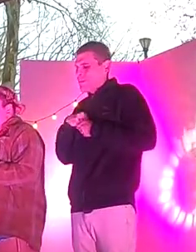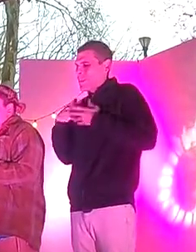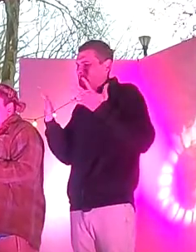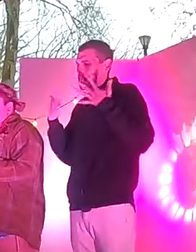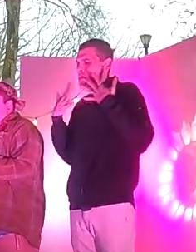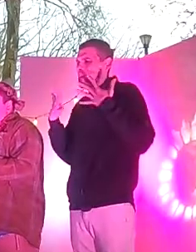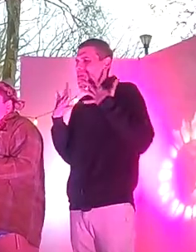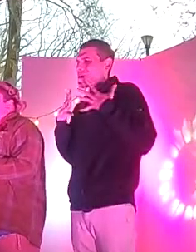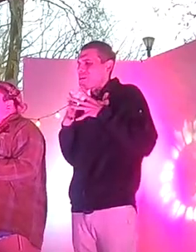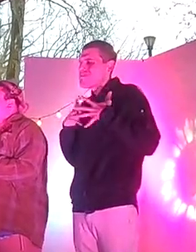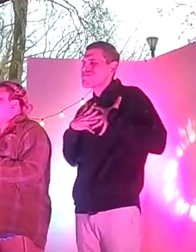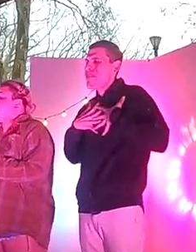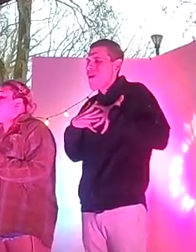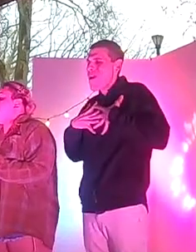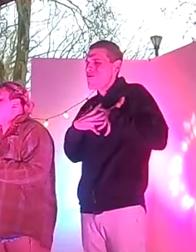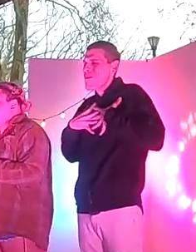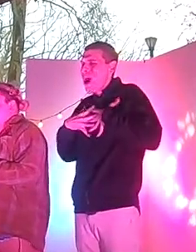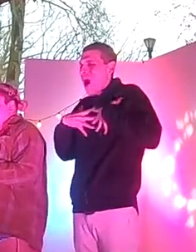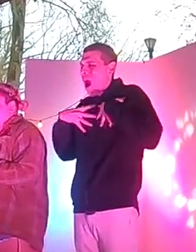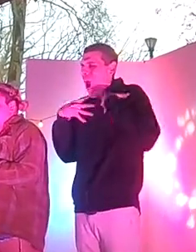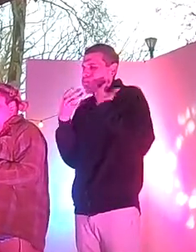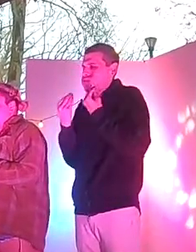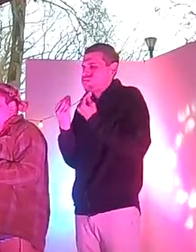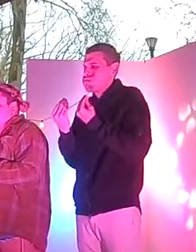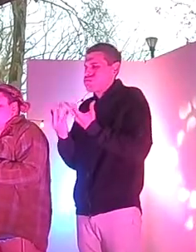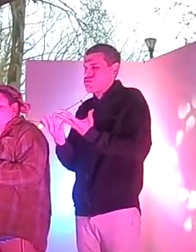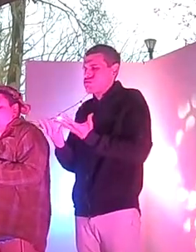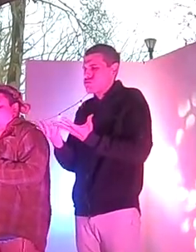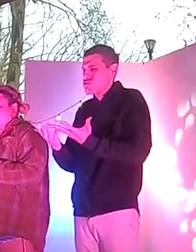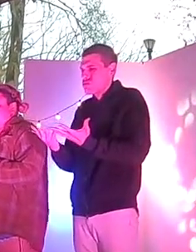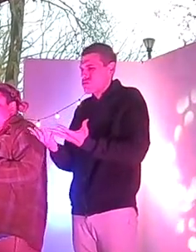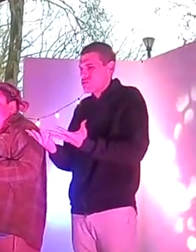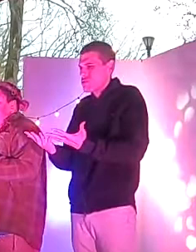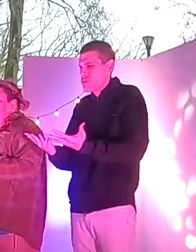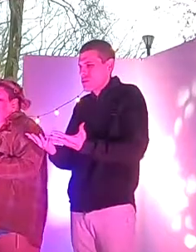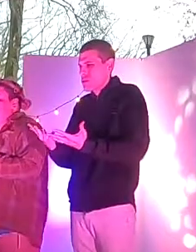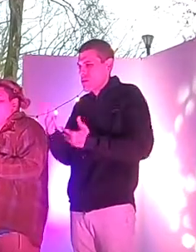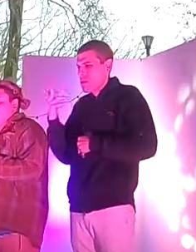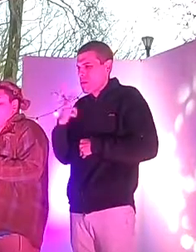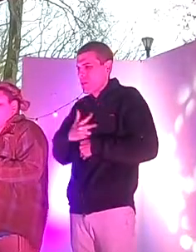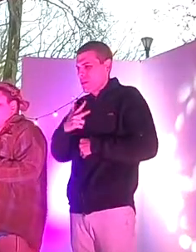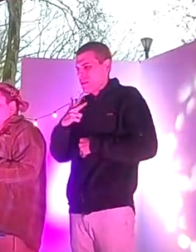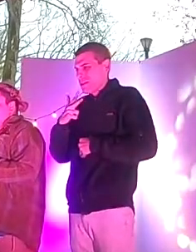and pulsing, then let her out. 3, 2,